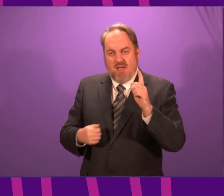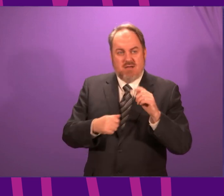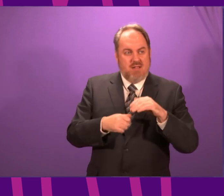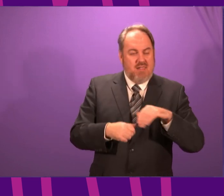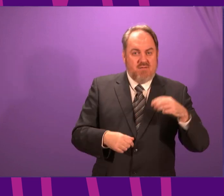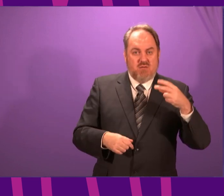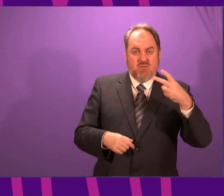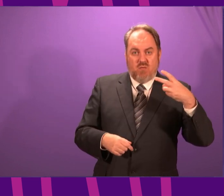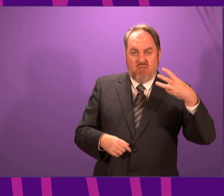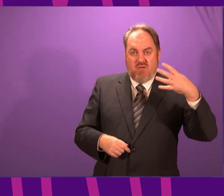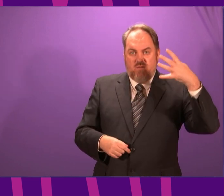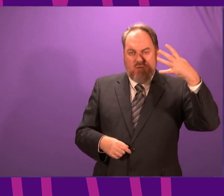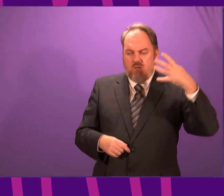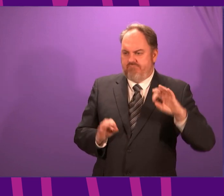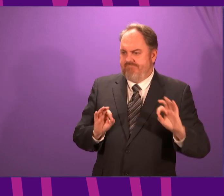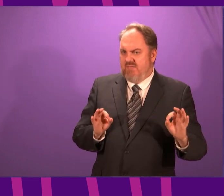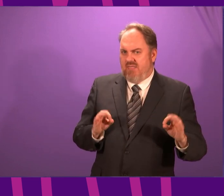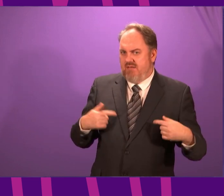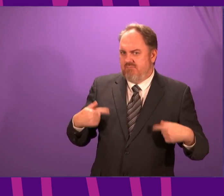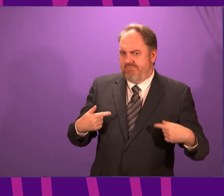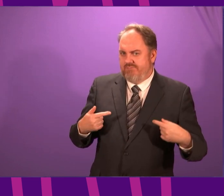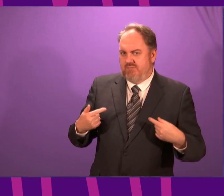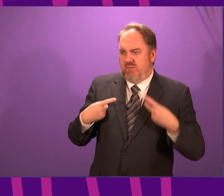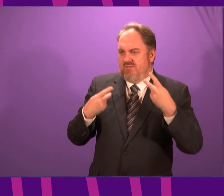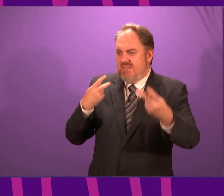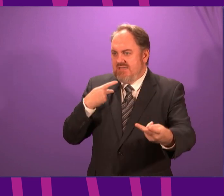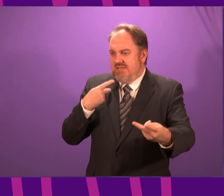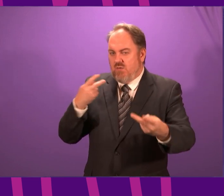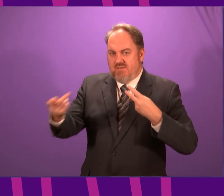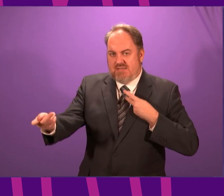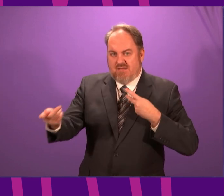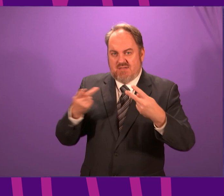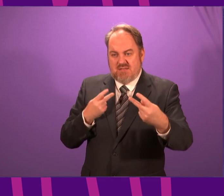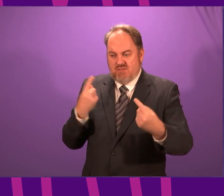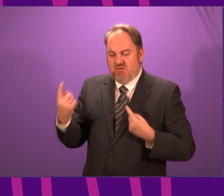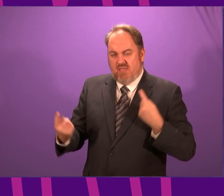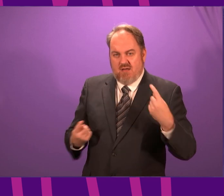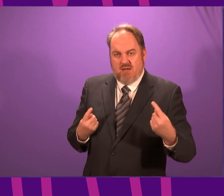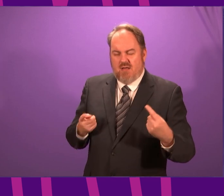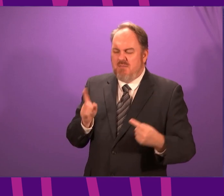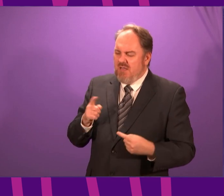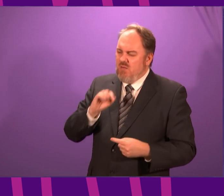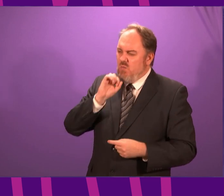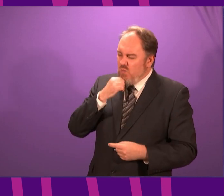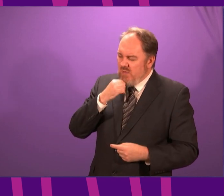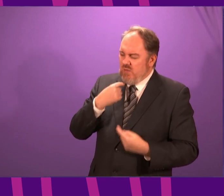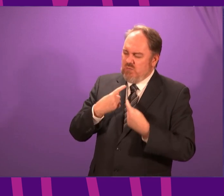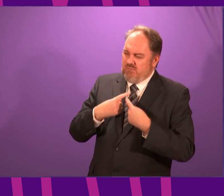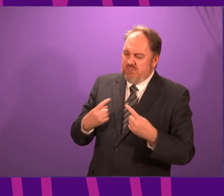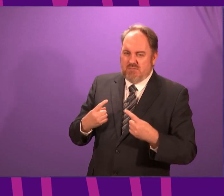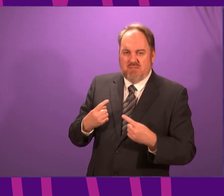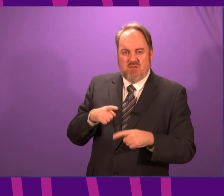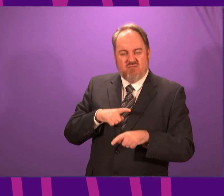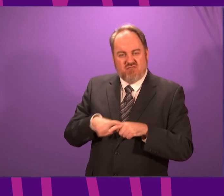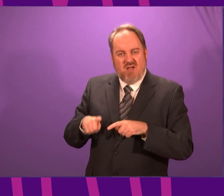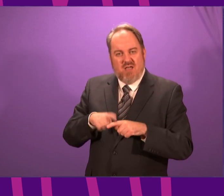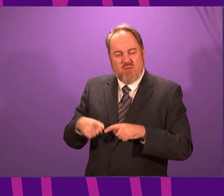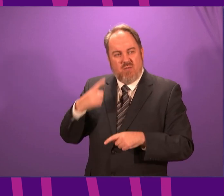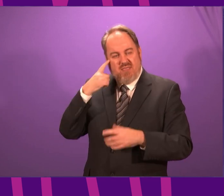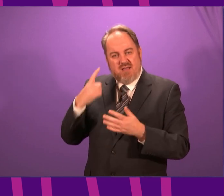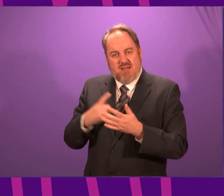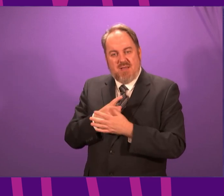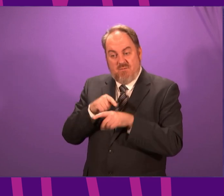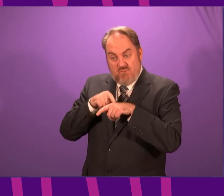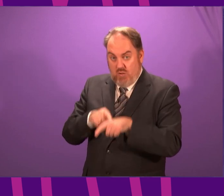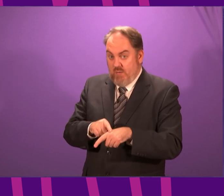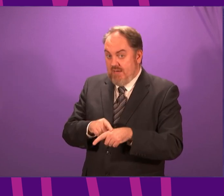course, of paramount importance, along with the need to suppress the virus. But will the First Minister commit today to examining the case, in conjunction with her medical and